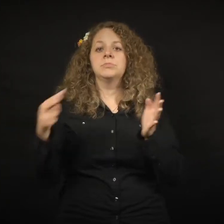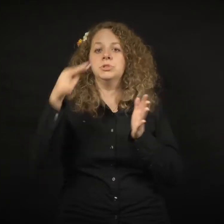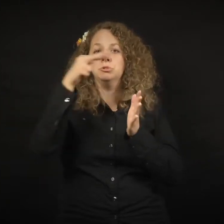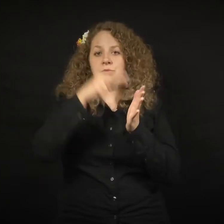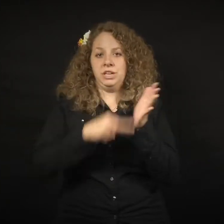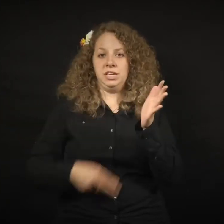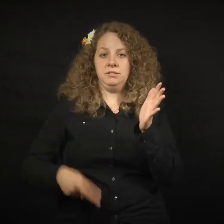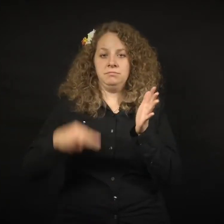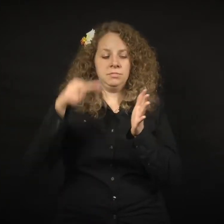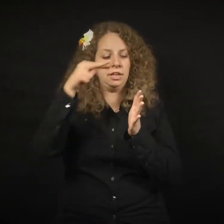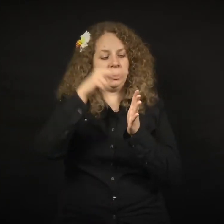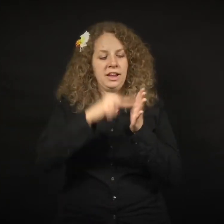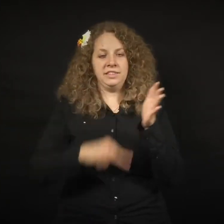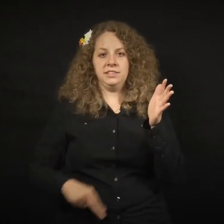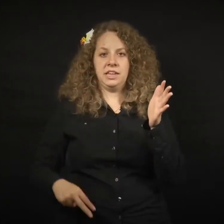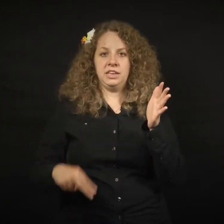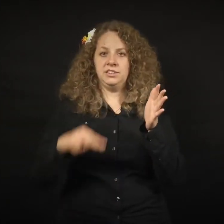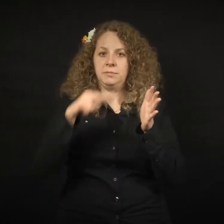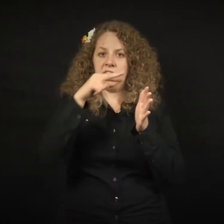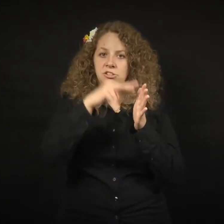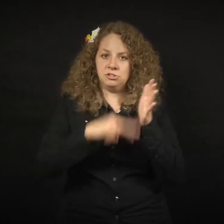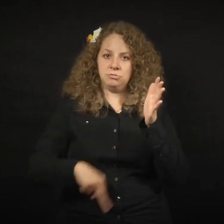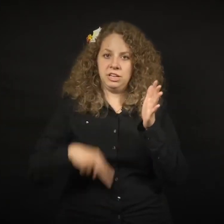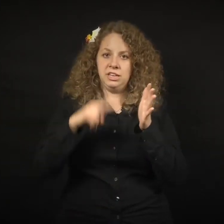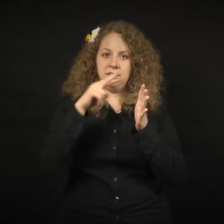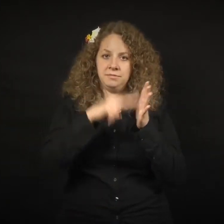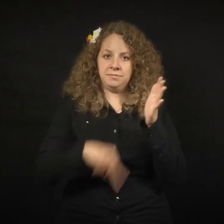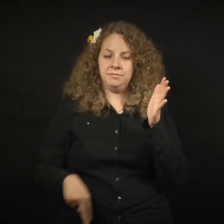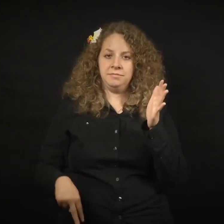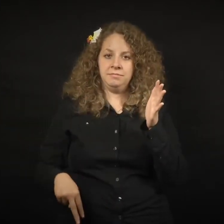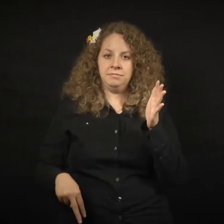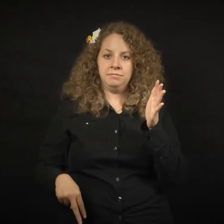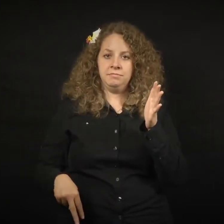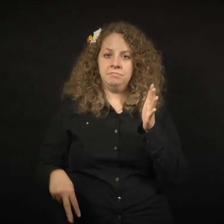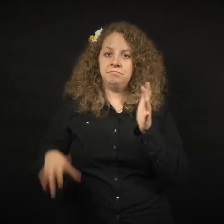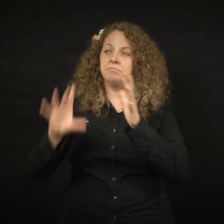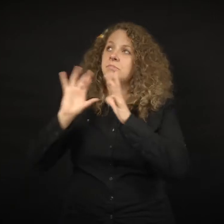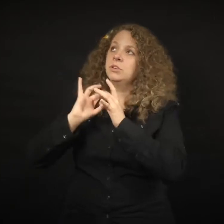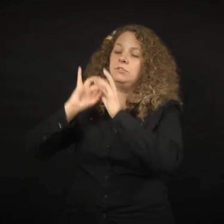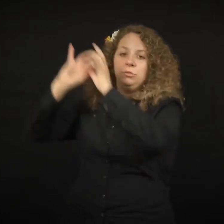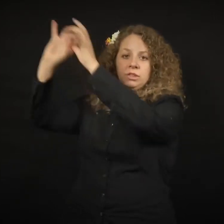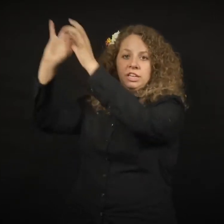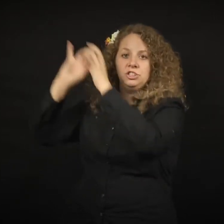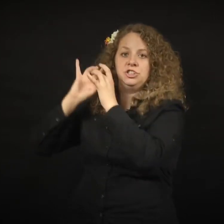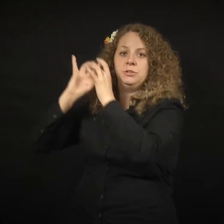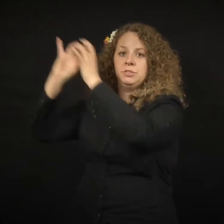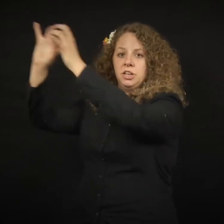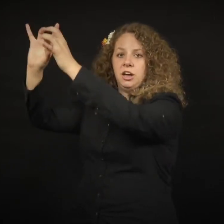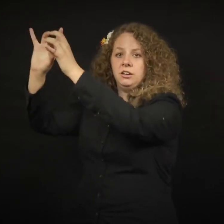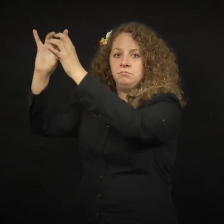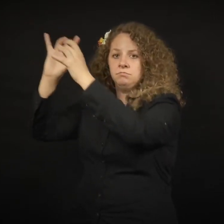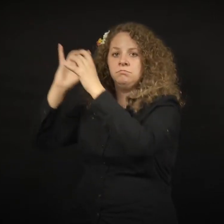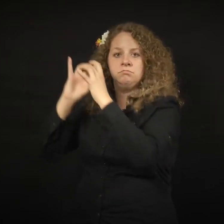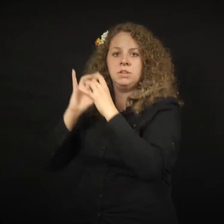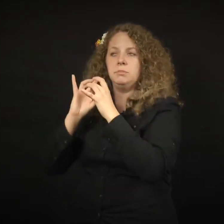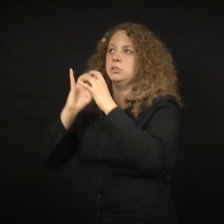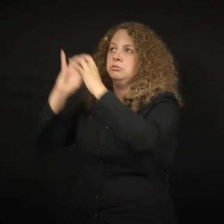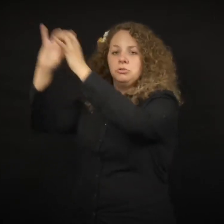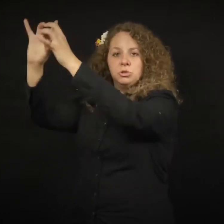To read. Like your eyes scanning the page. Read. A relationship to God. A person who's a